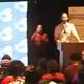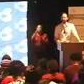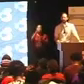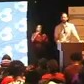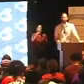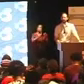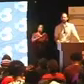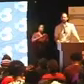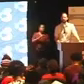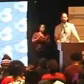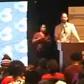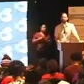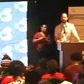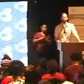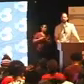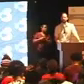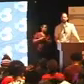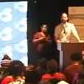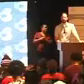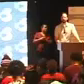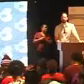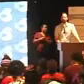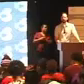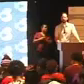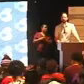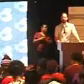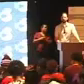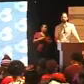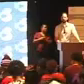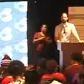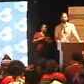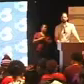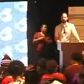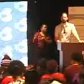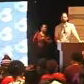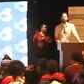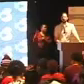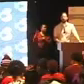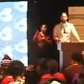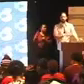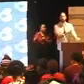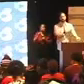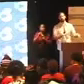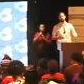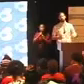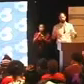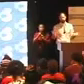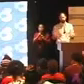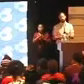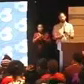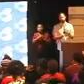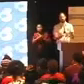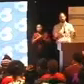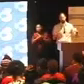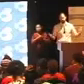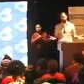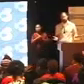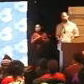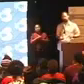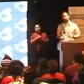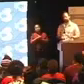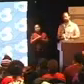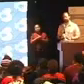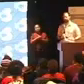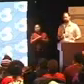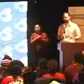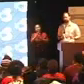sorry? The external threats that comes into attacking. Absolutely. So all cyber. So